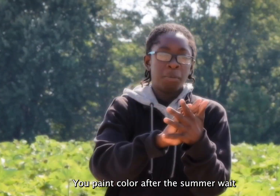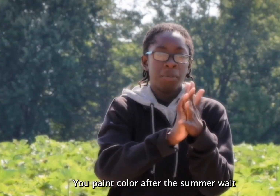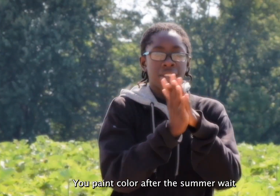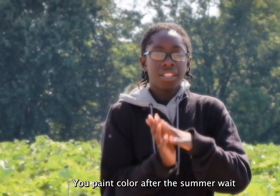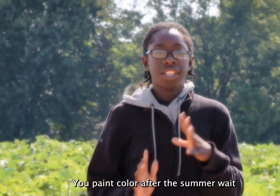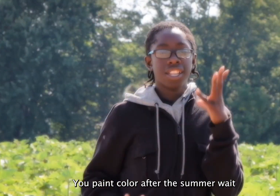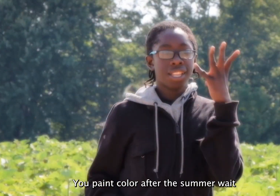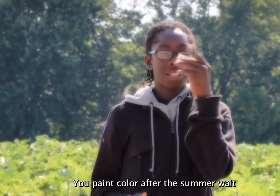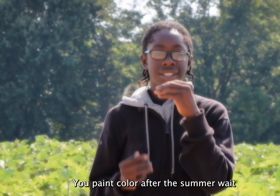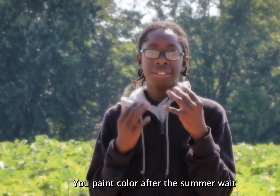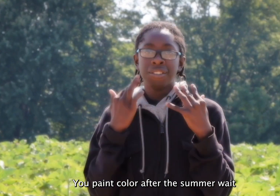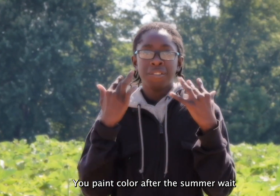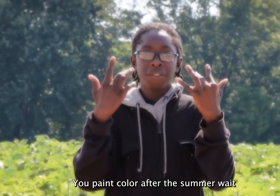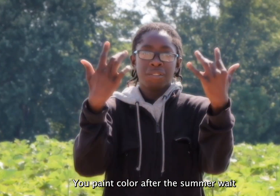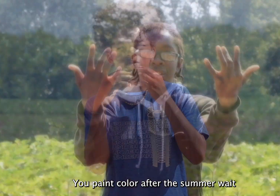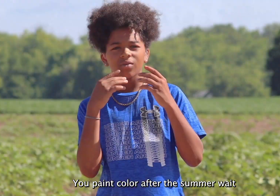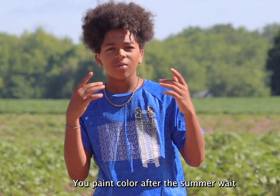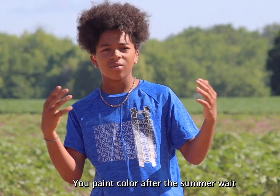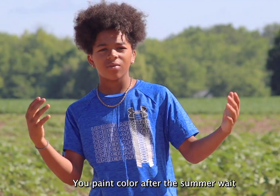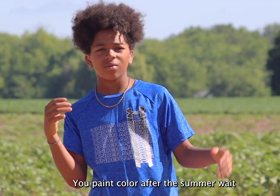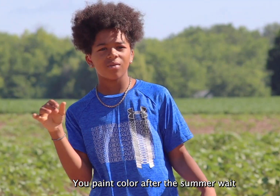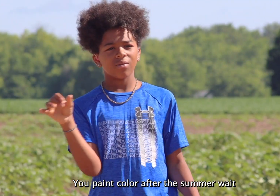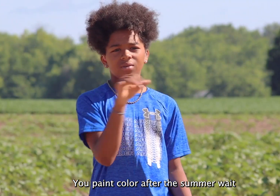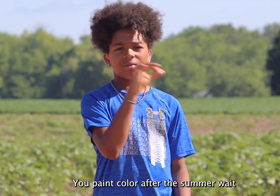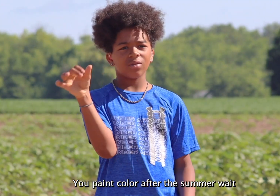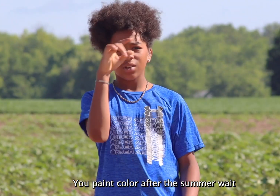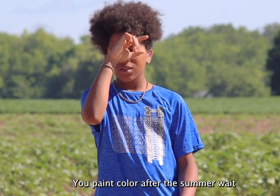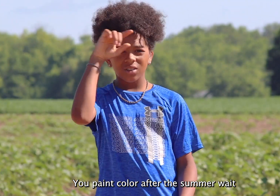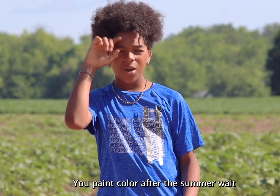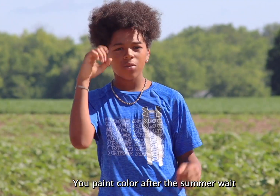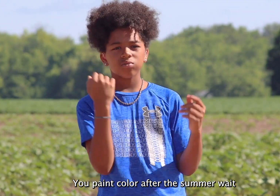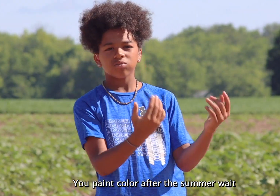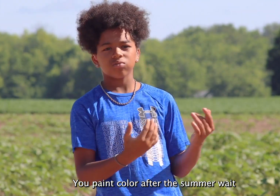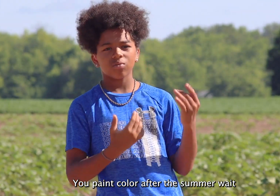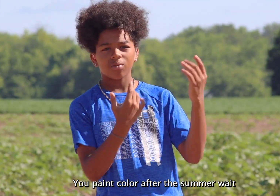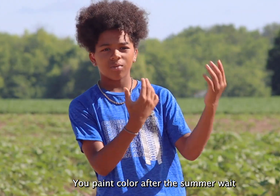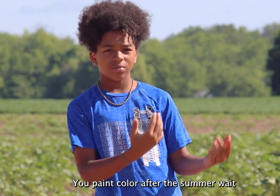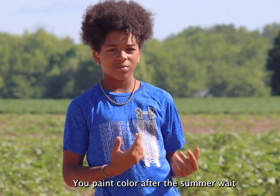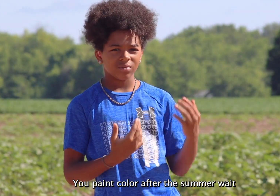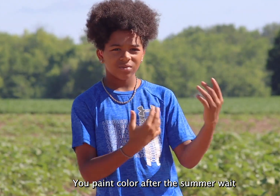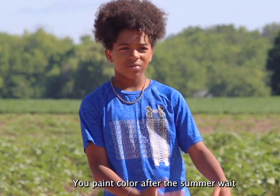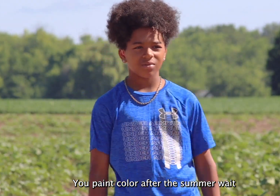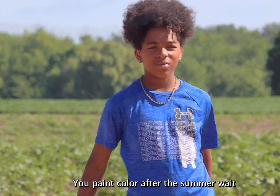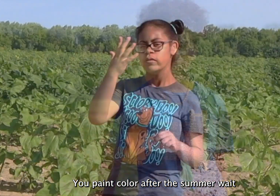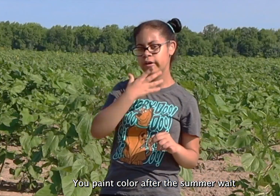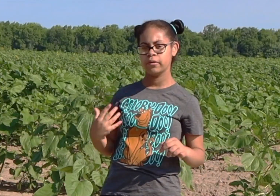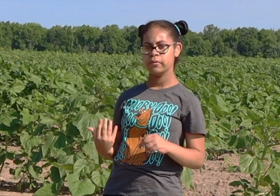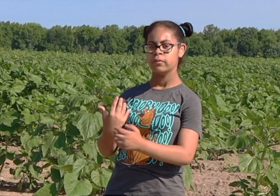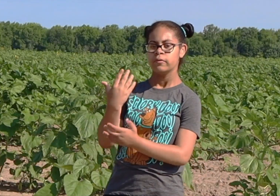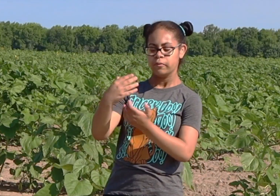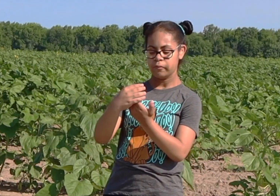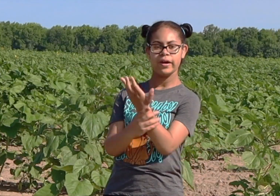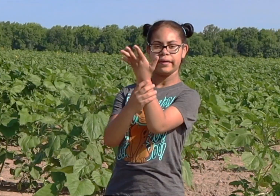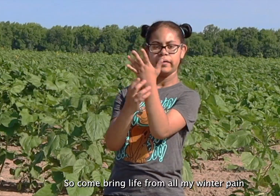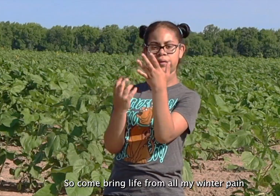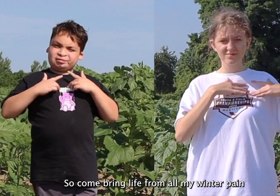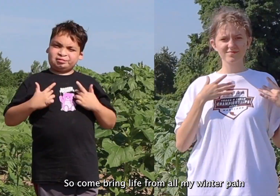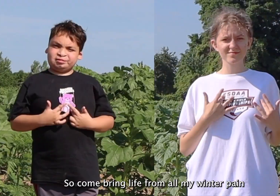You paint color after the summer away. So come bring